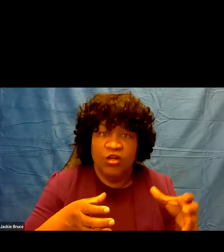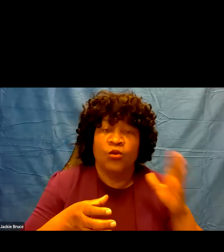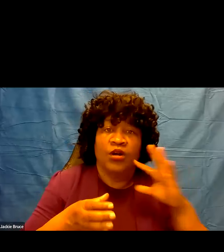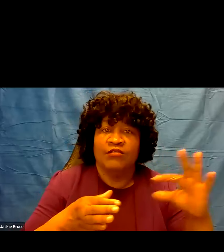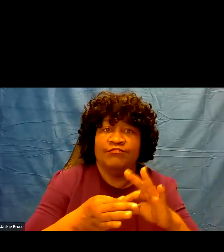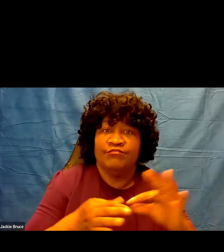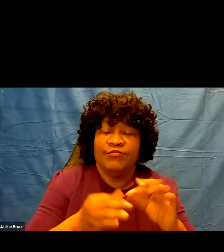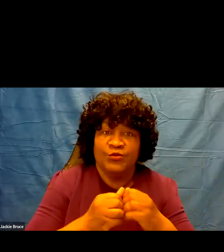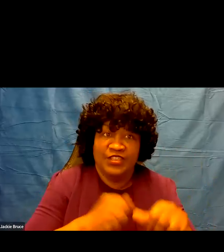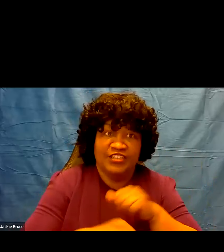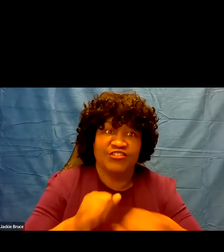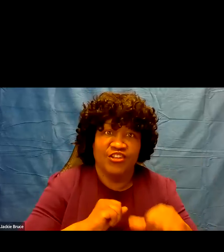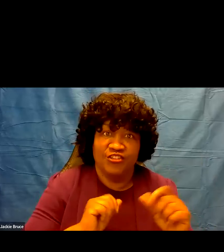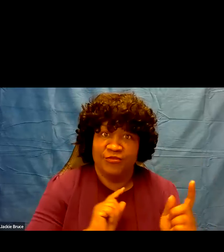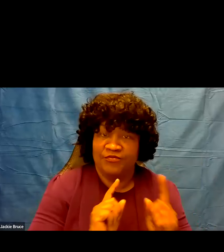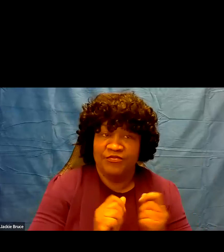connect